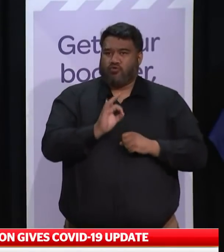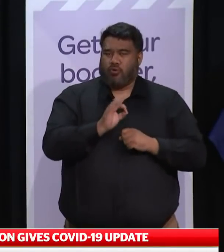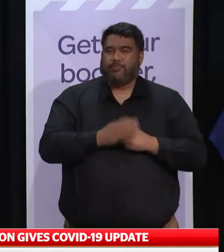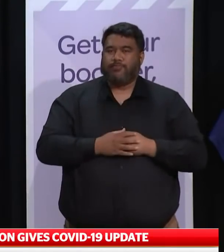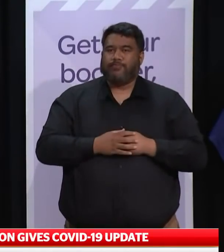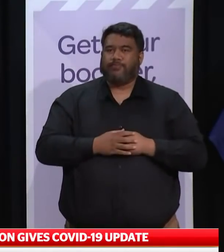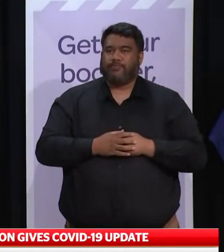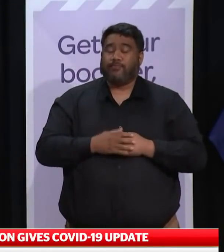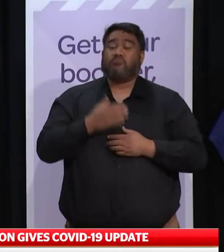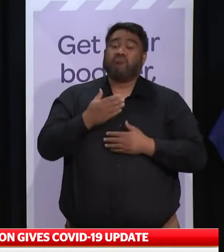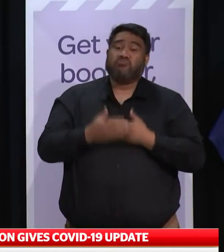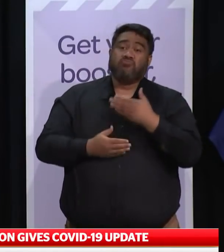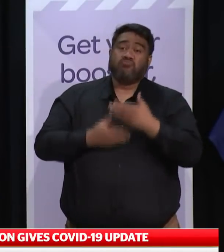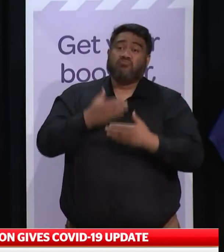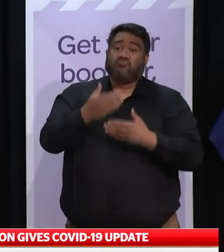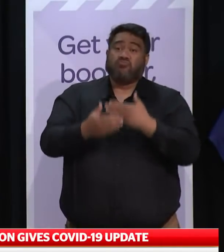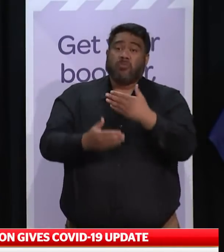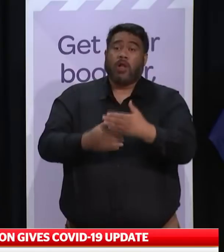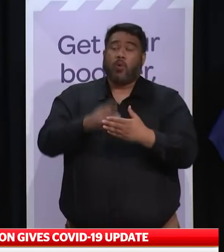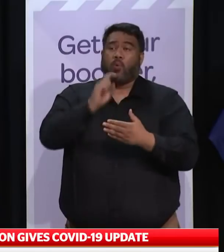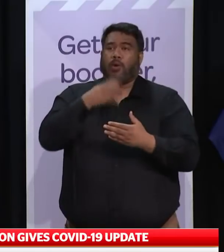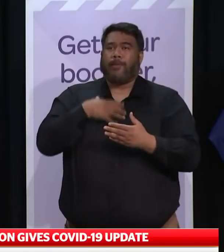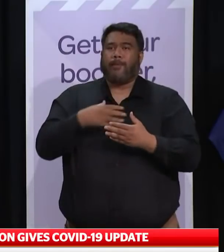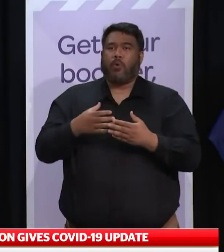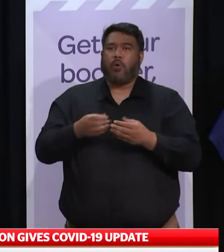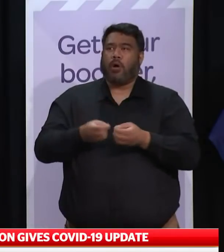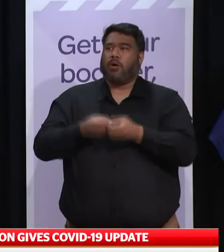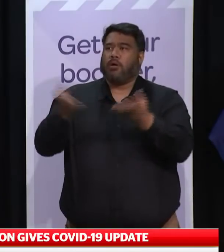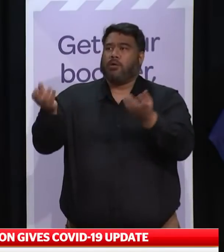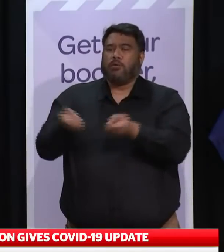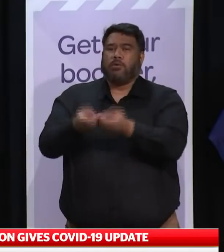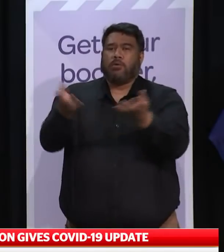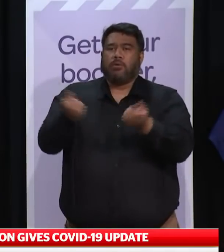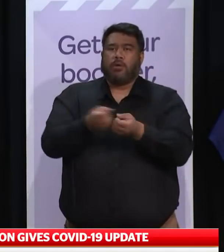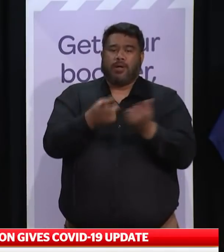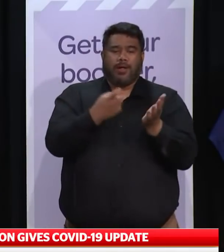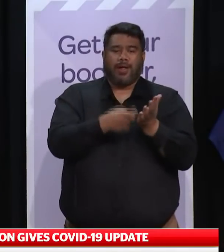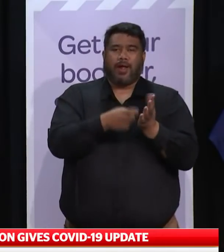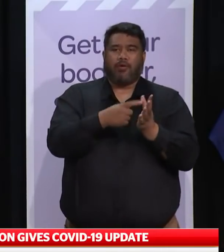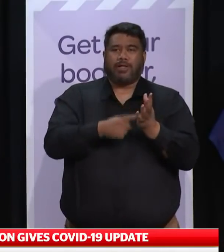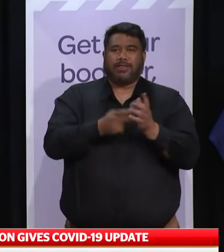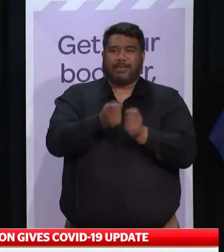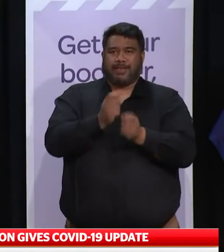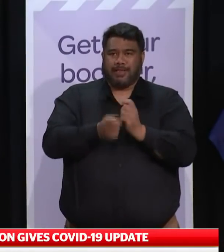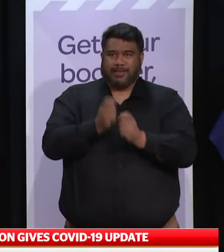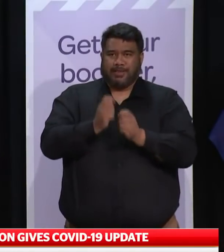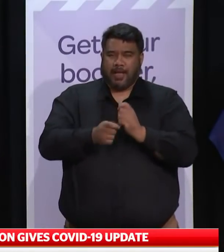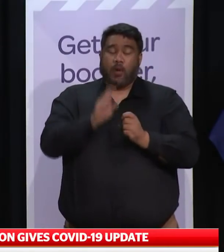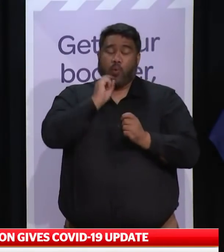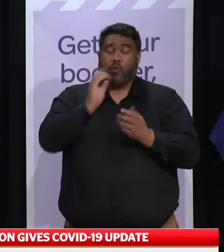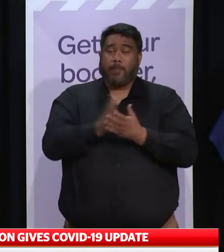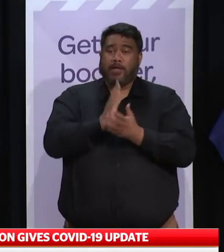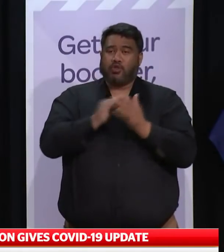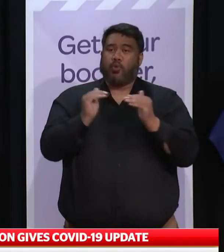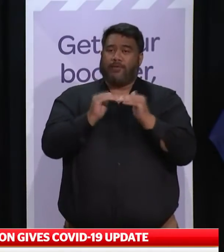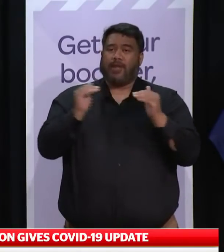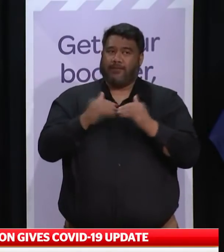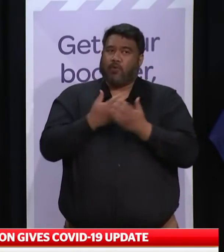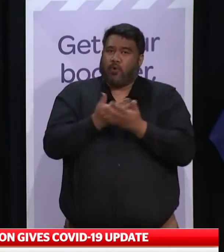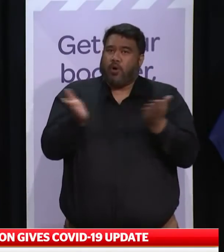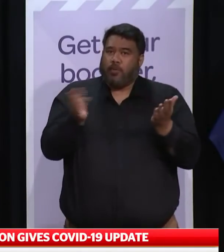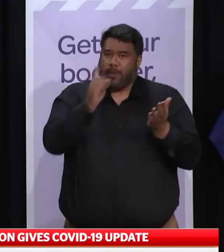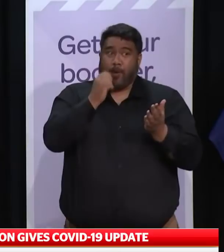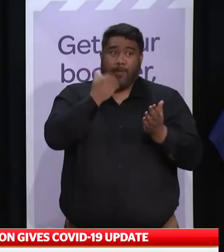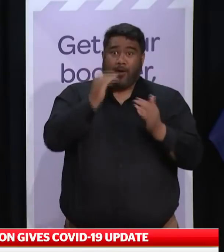be a wider distribution around rapid antigen tests, and equity issues will very much be part of that. What are you hoping